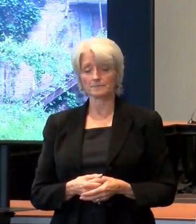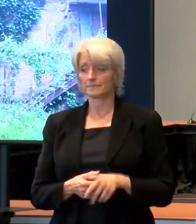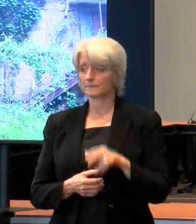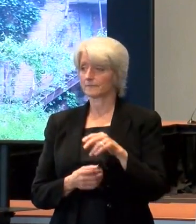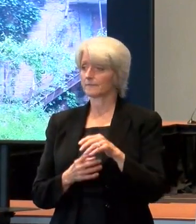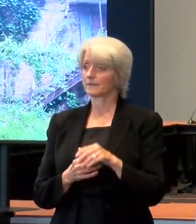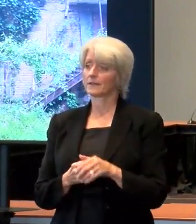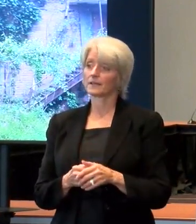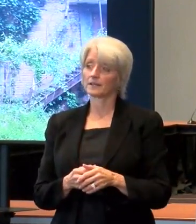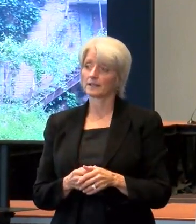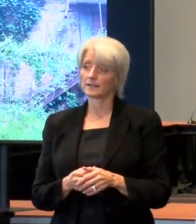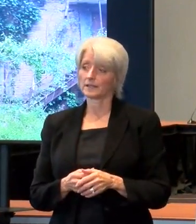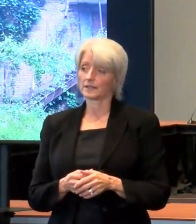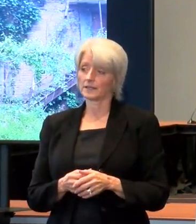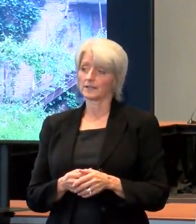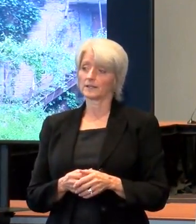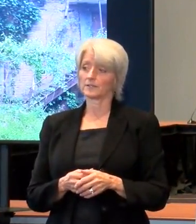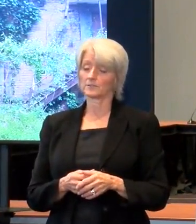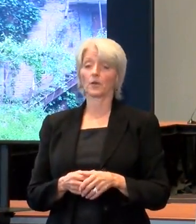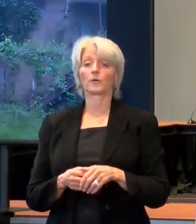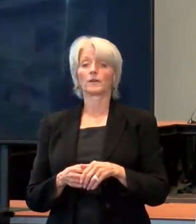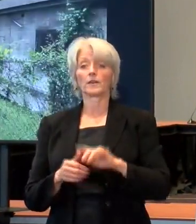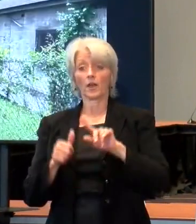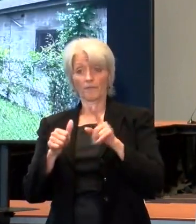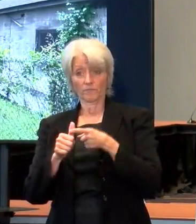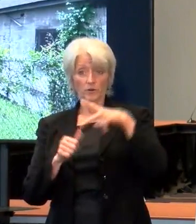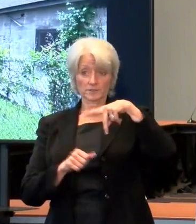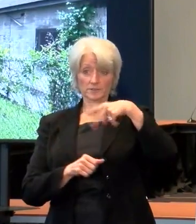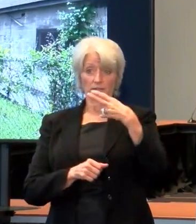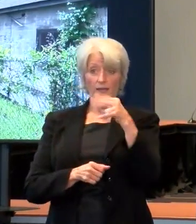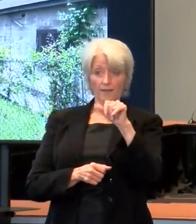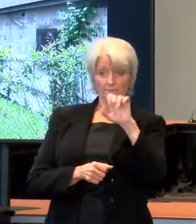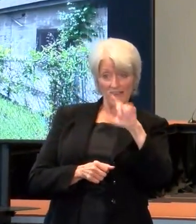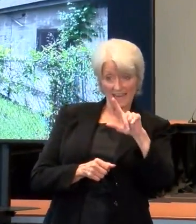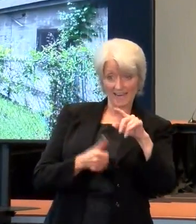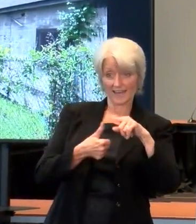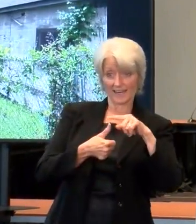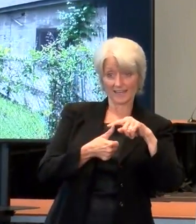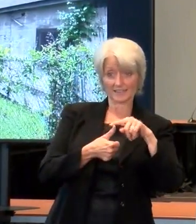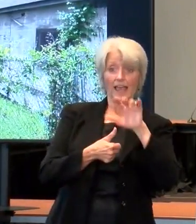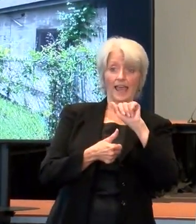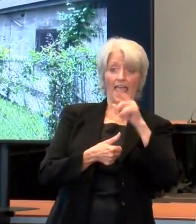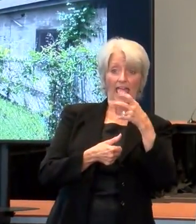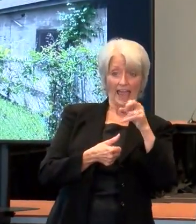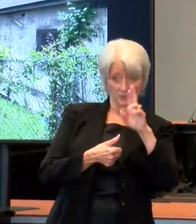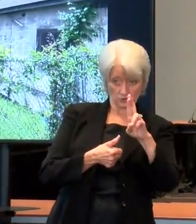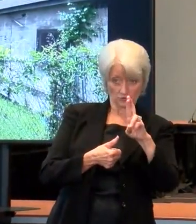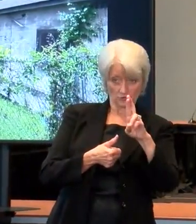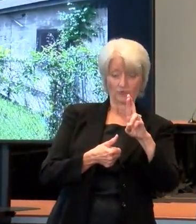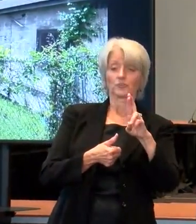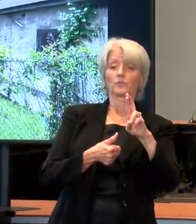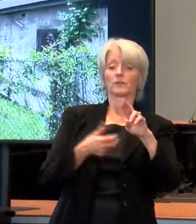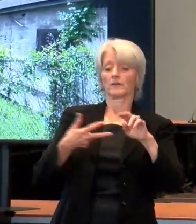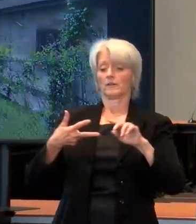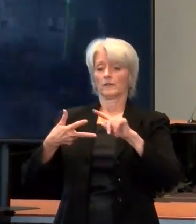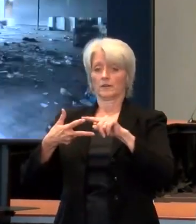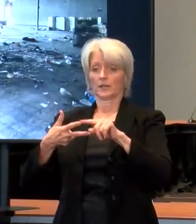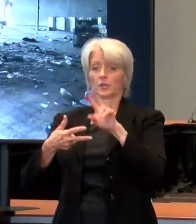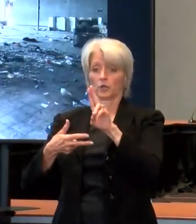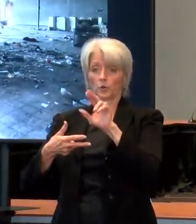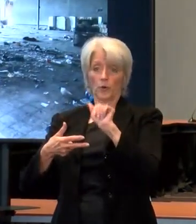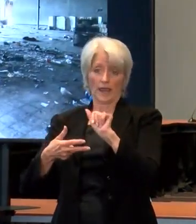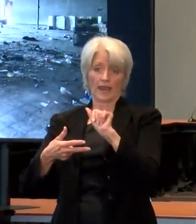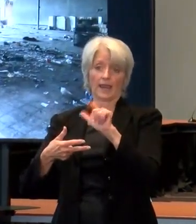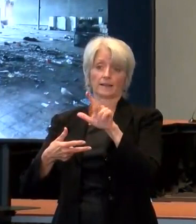Rachel? So what are the next 2 phases? That was the first phase that you mentioned? Well, the first phase was Asher Revitalization. The second phase was UA Little Rock